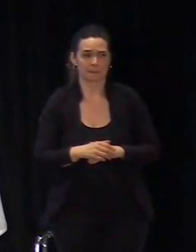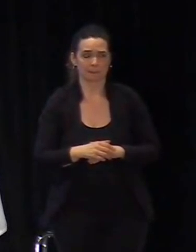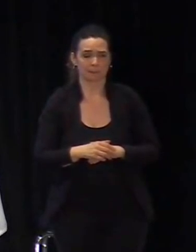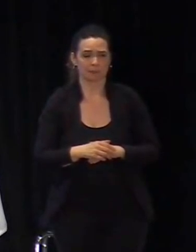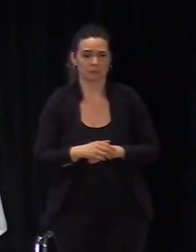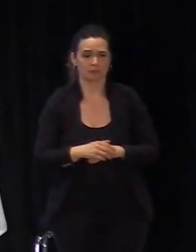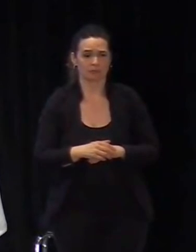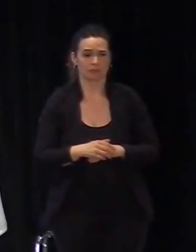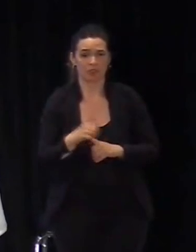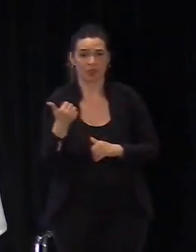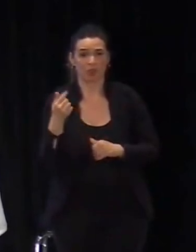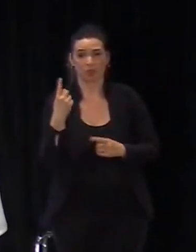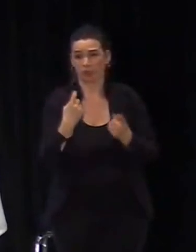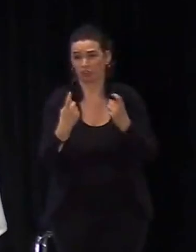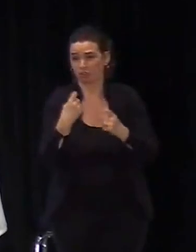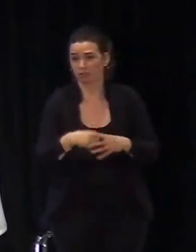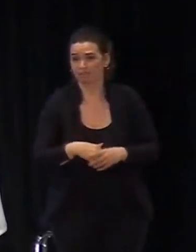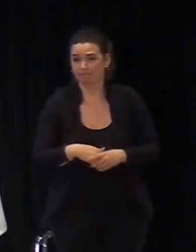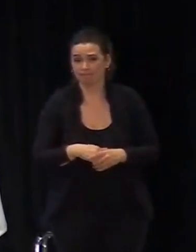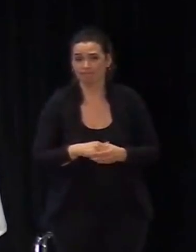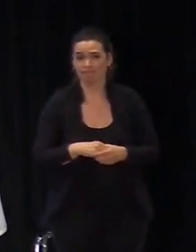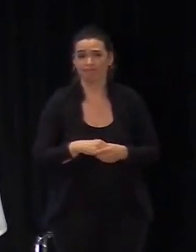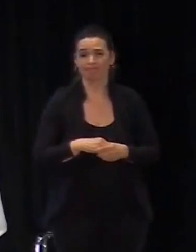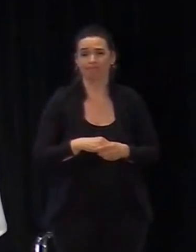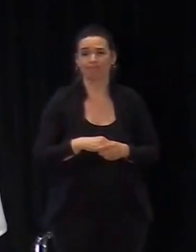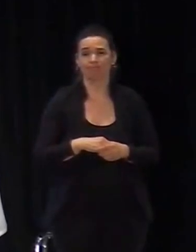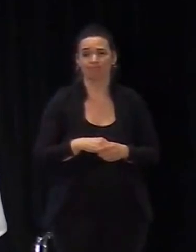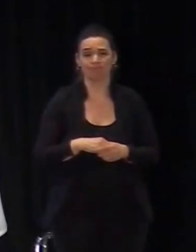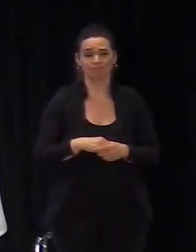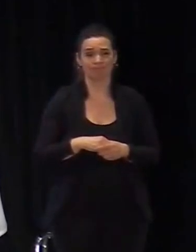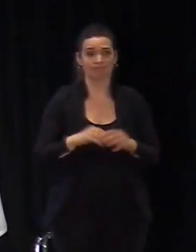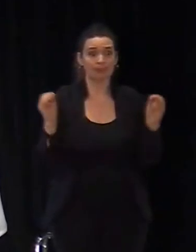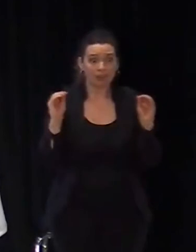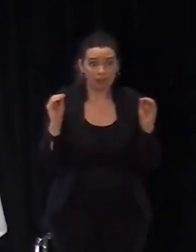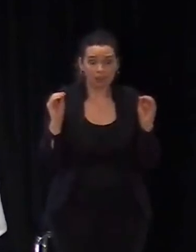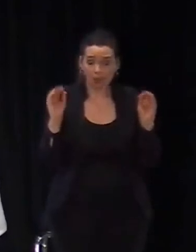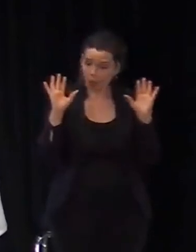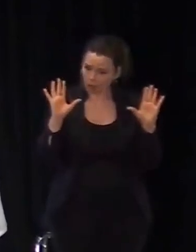Other questions? None? Okay, we'll see you Thursday.